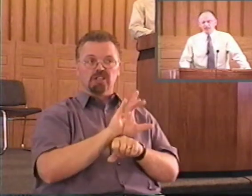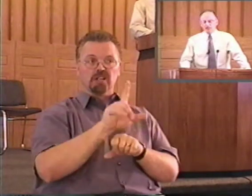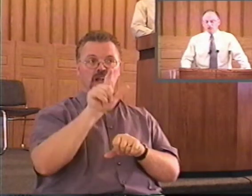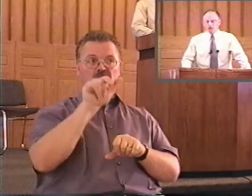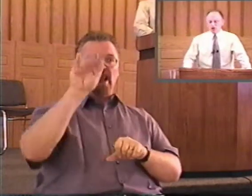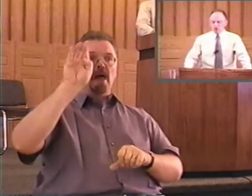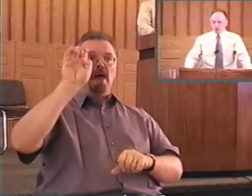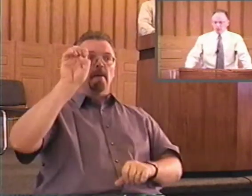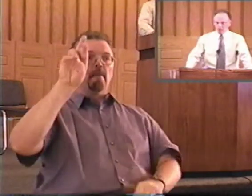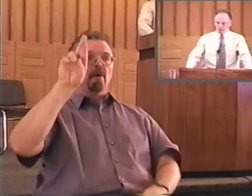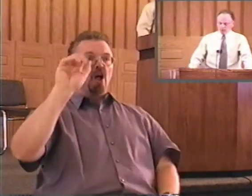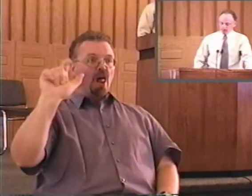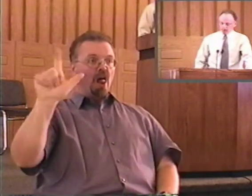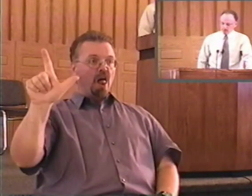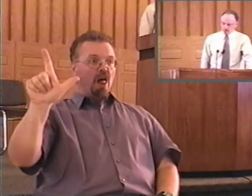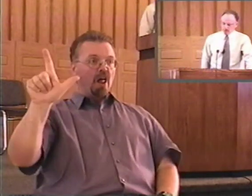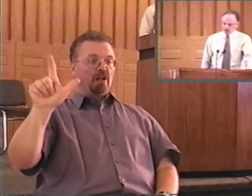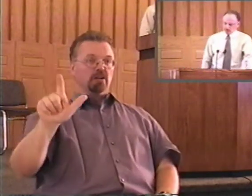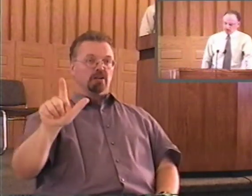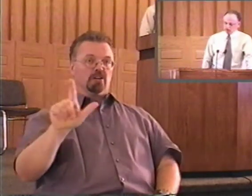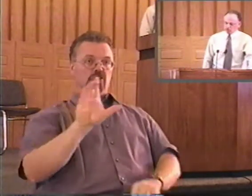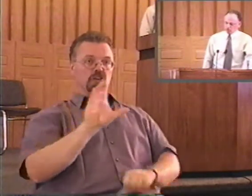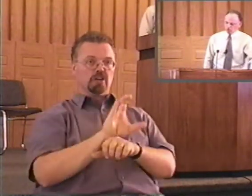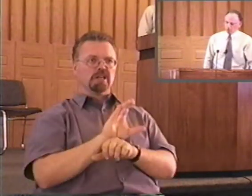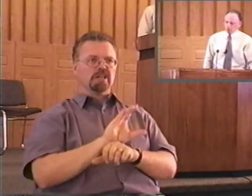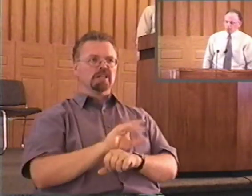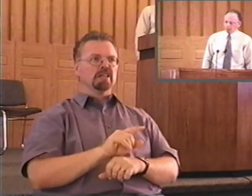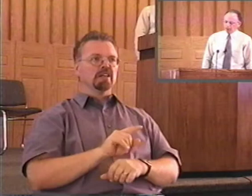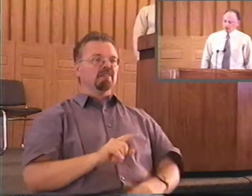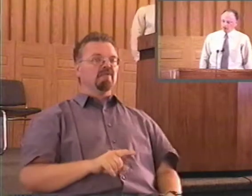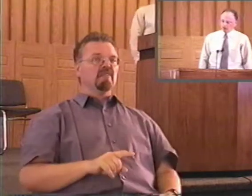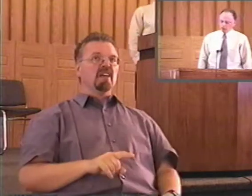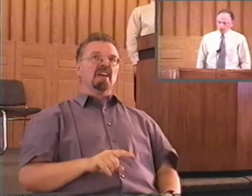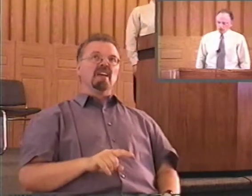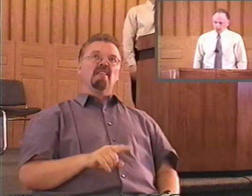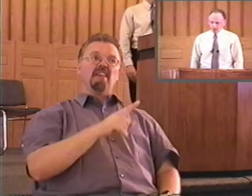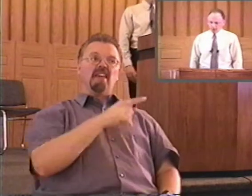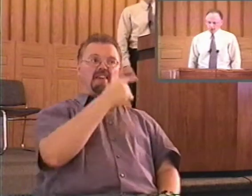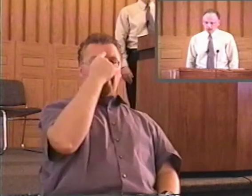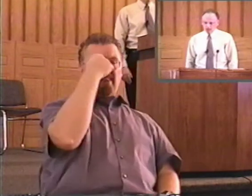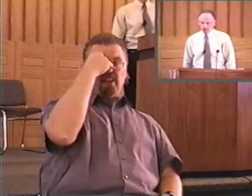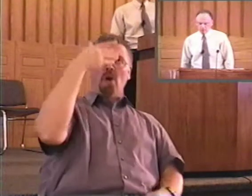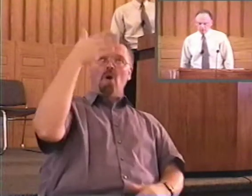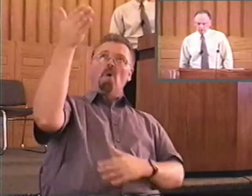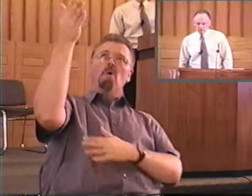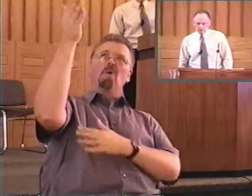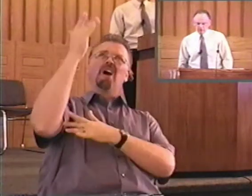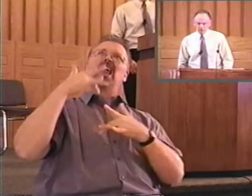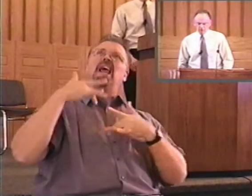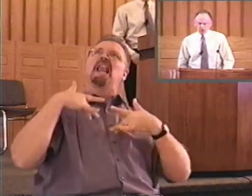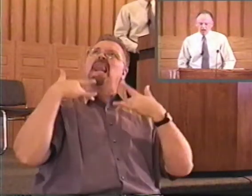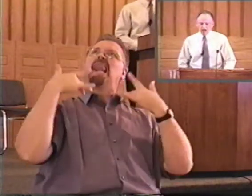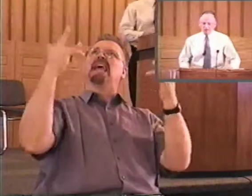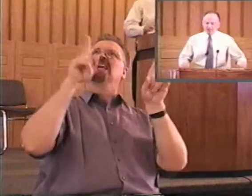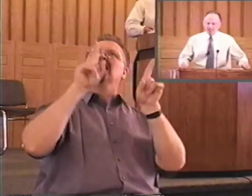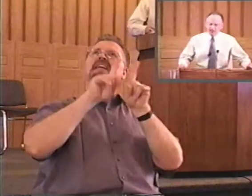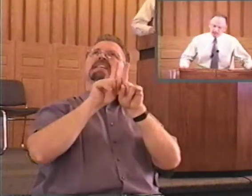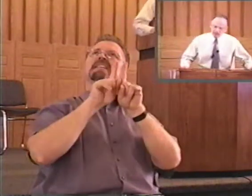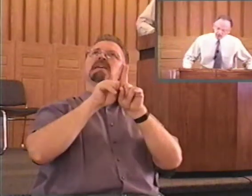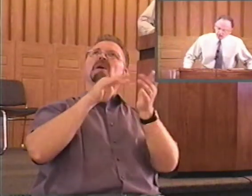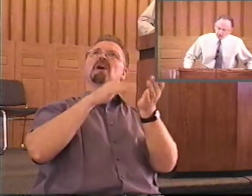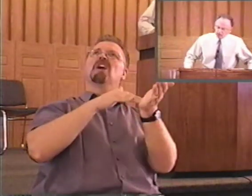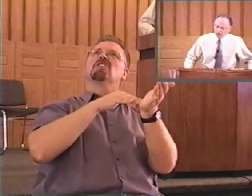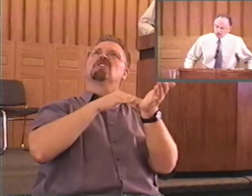He's a light God. He's a soap bubble God. He's a God